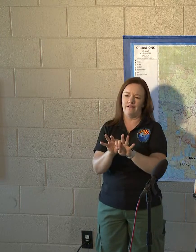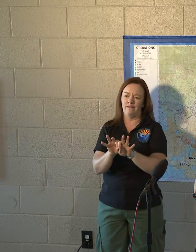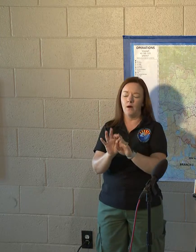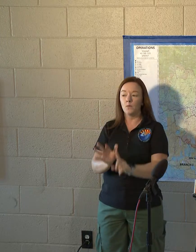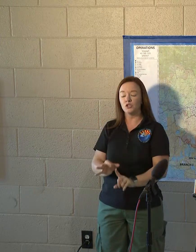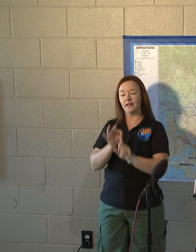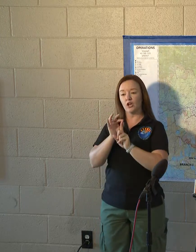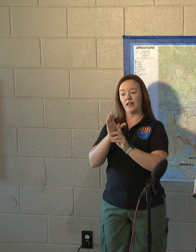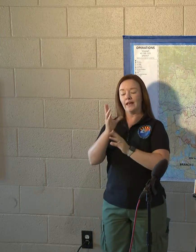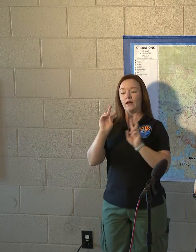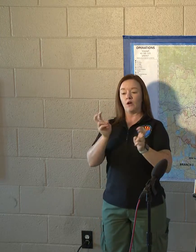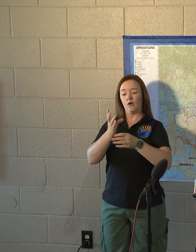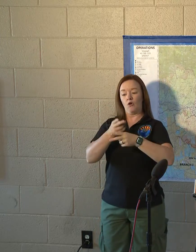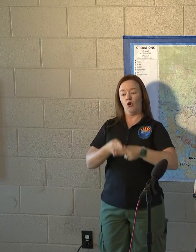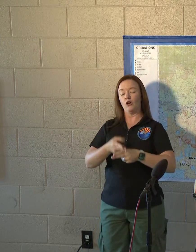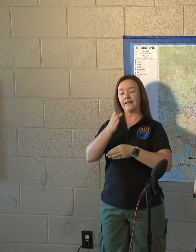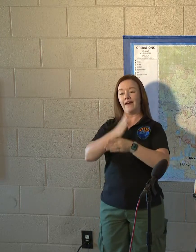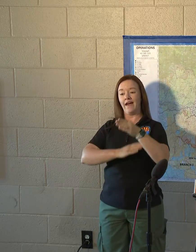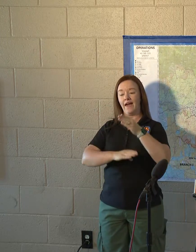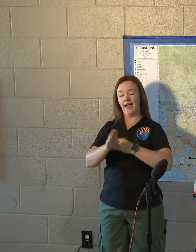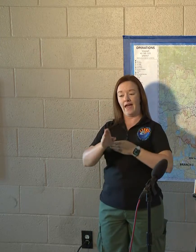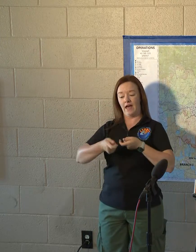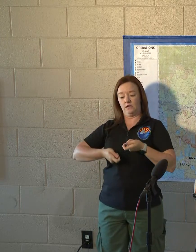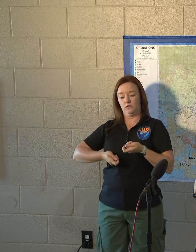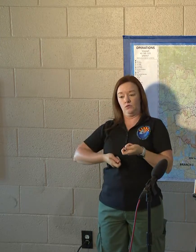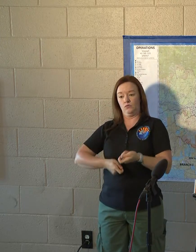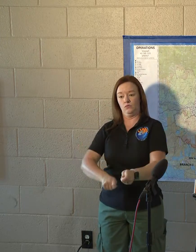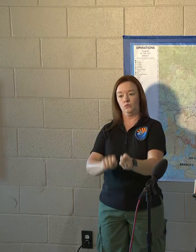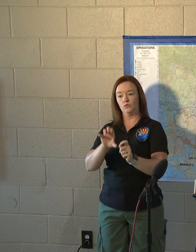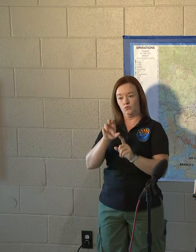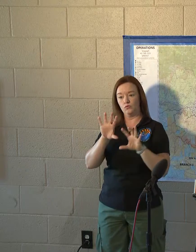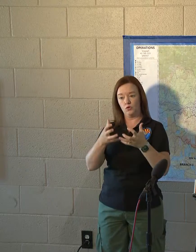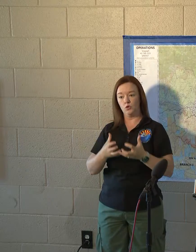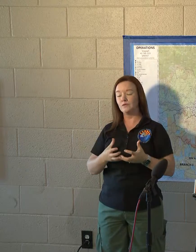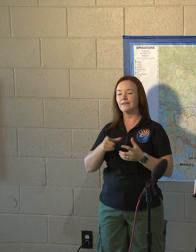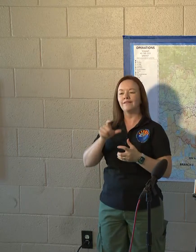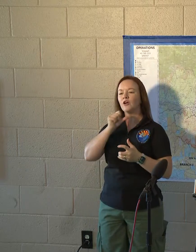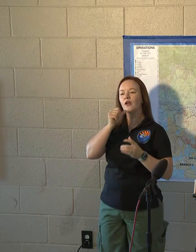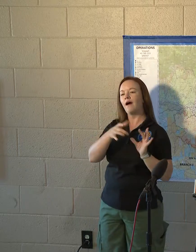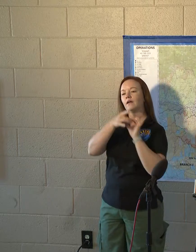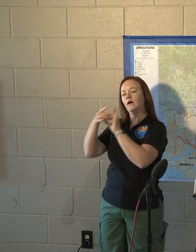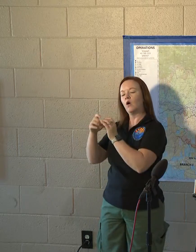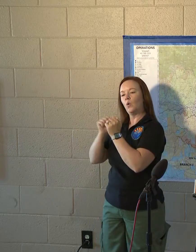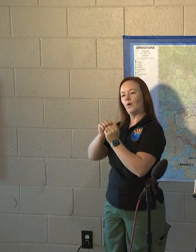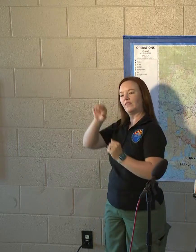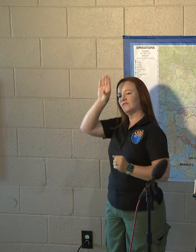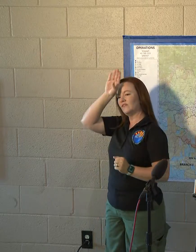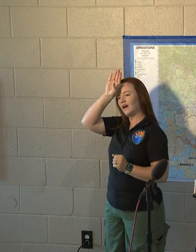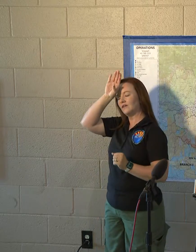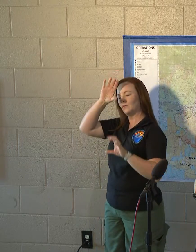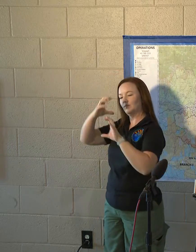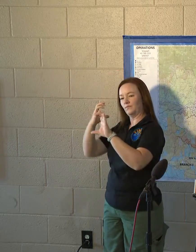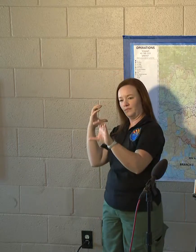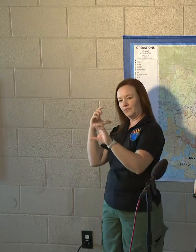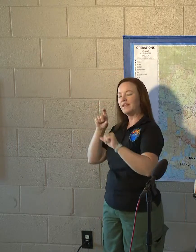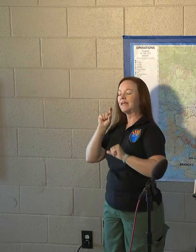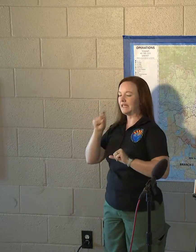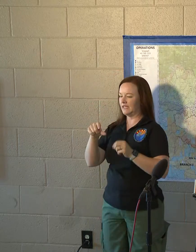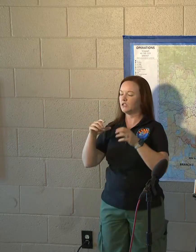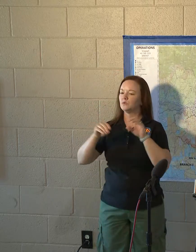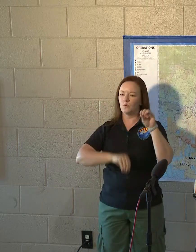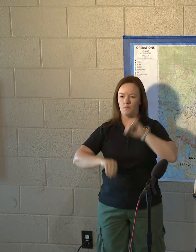crews that are not associated with vehicles, packing enough water to accommodate themselves for the day, you're